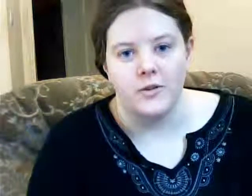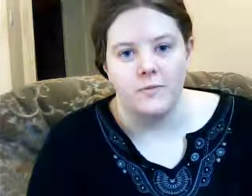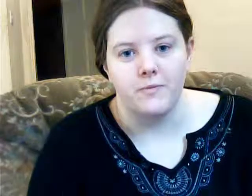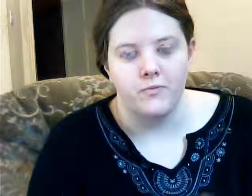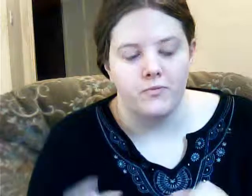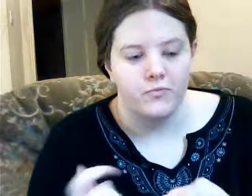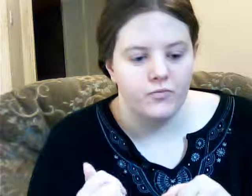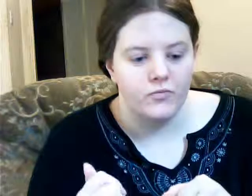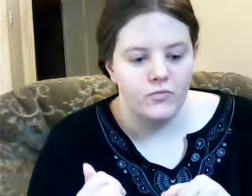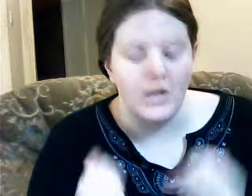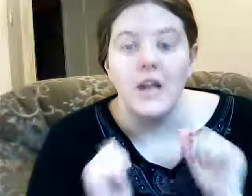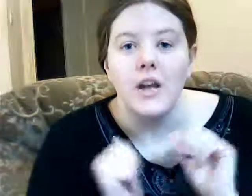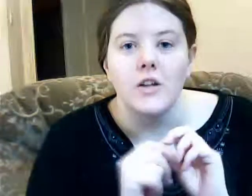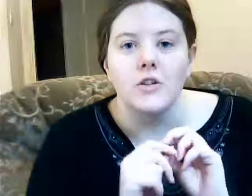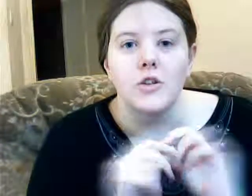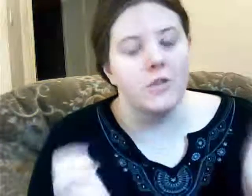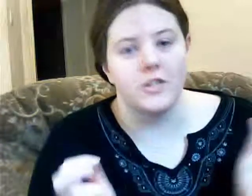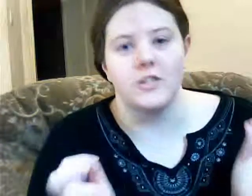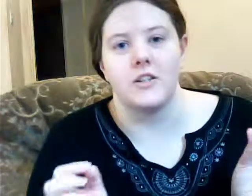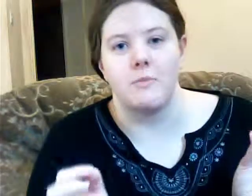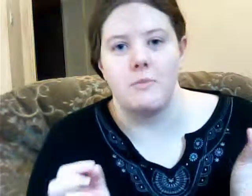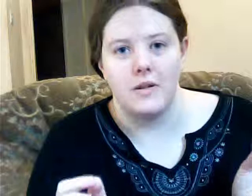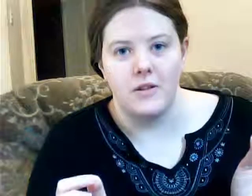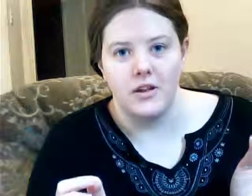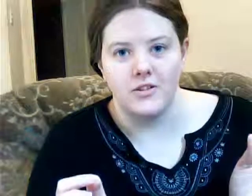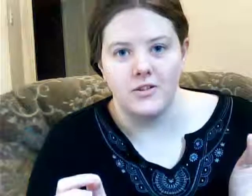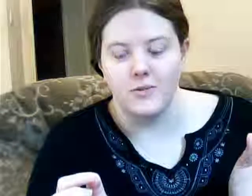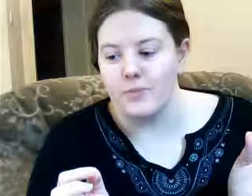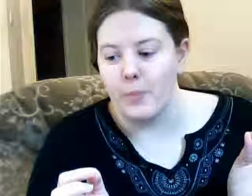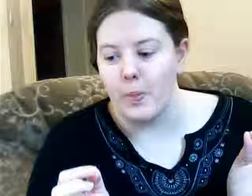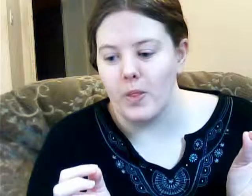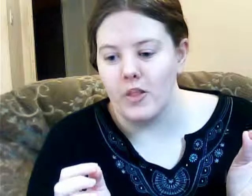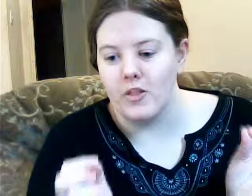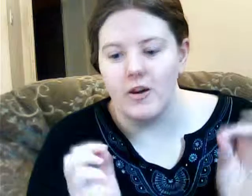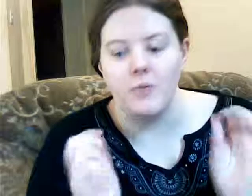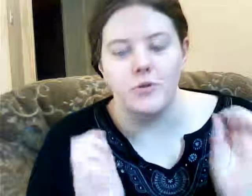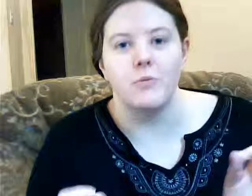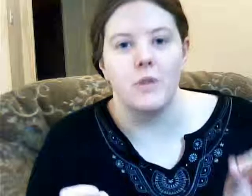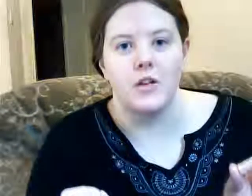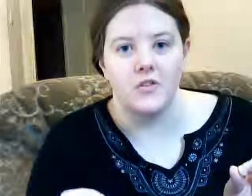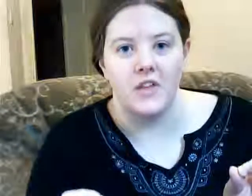don't listen to them it works they're absolute pillocks from that